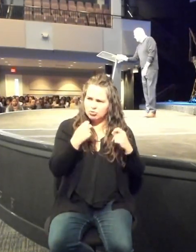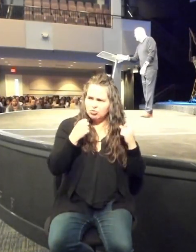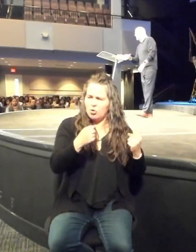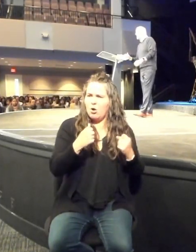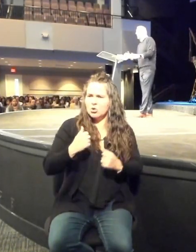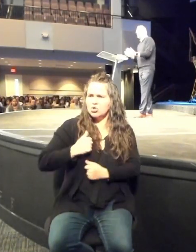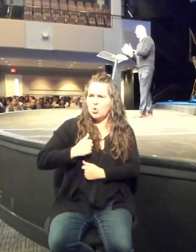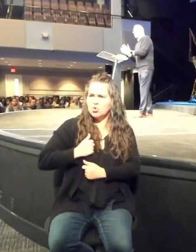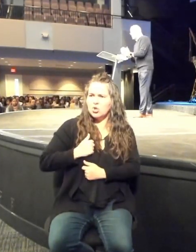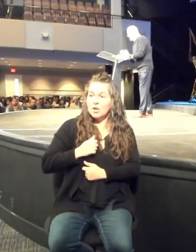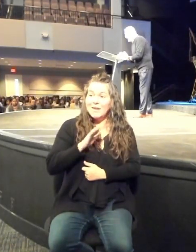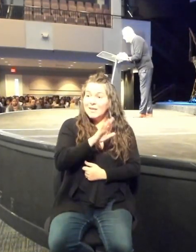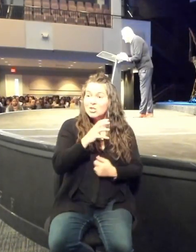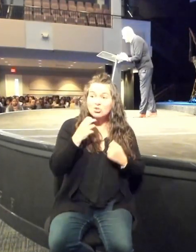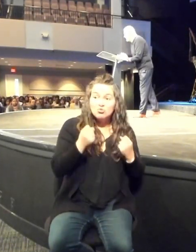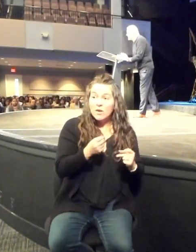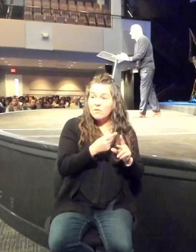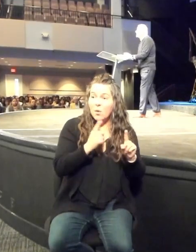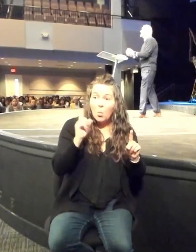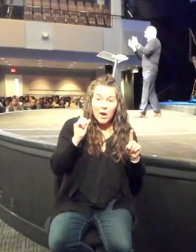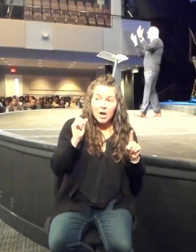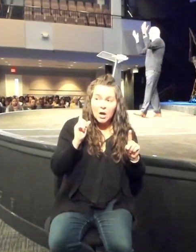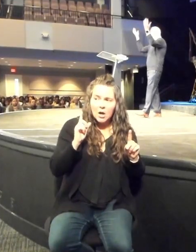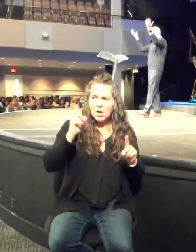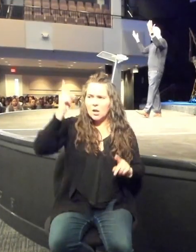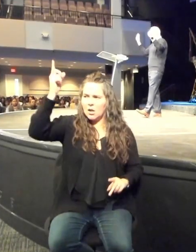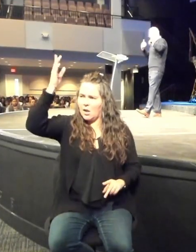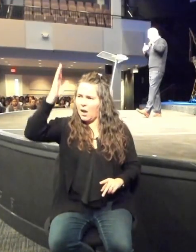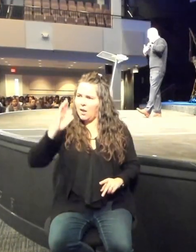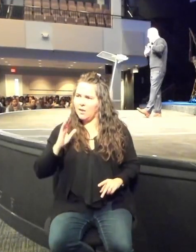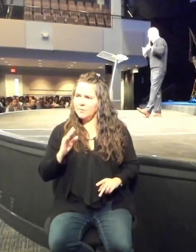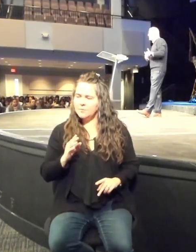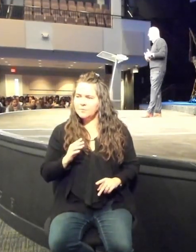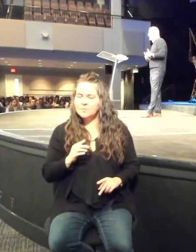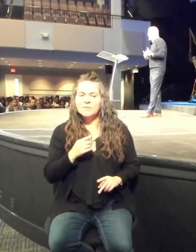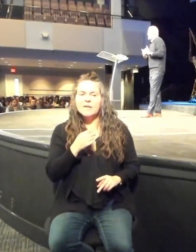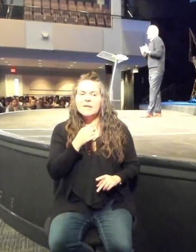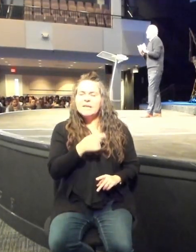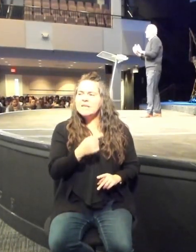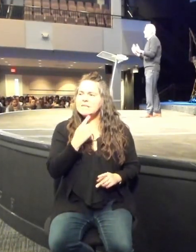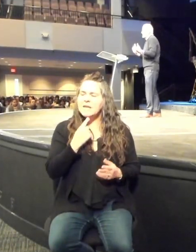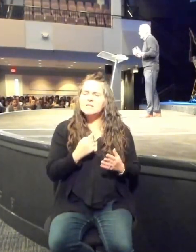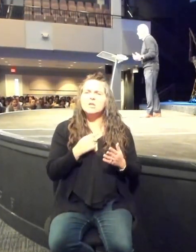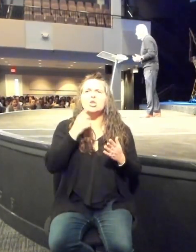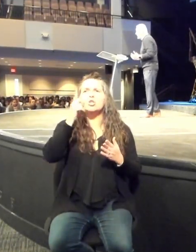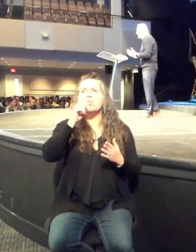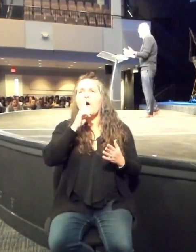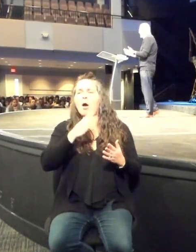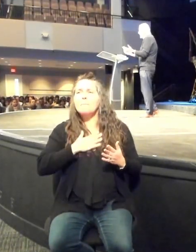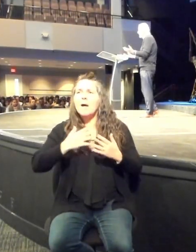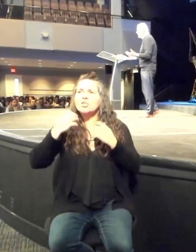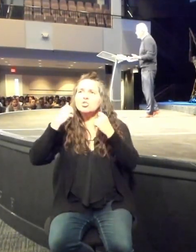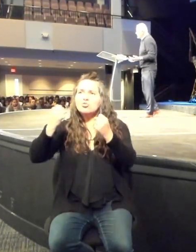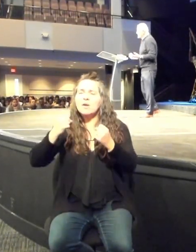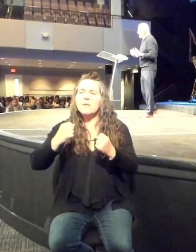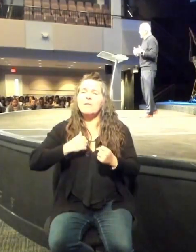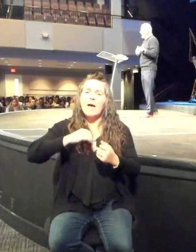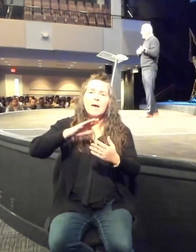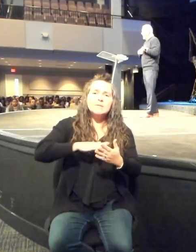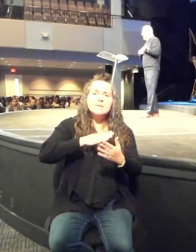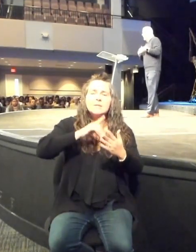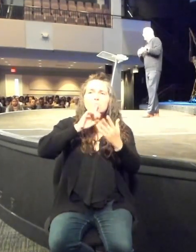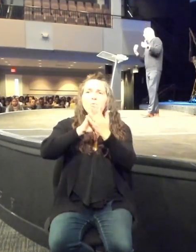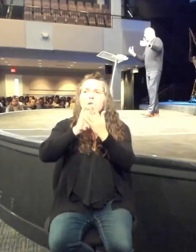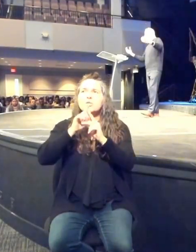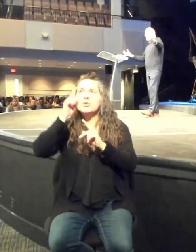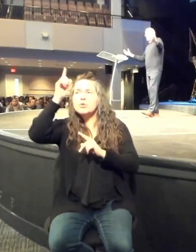You see this in Psalm 59, verse 17. He says to God, "You are my strength. I sing praise to you. You, God, are my fortress, my God